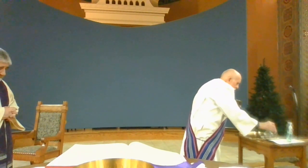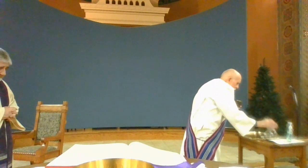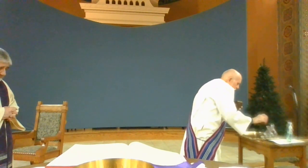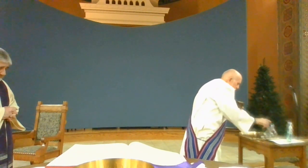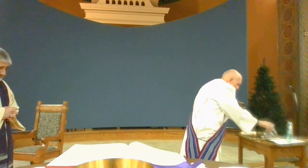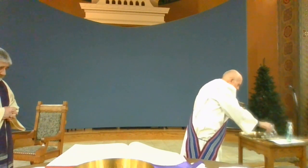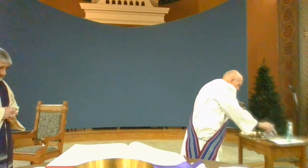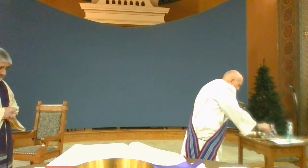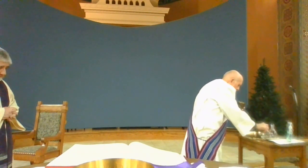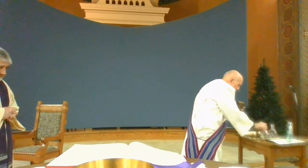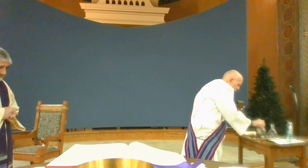Amen.